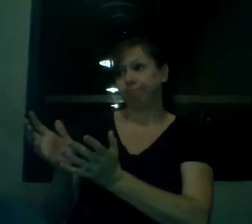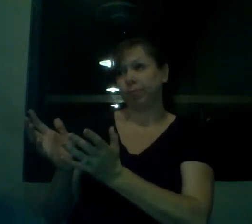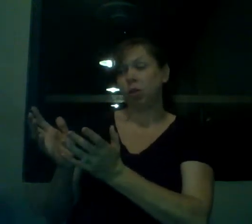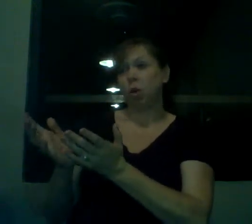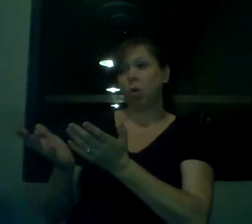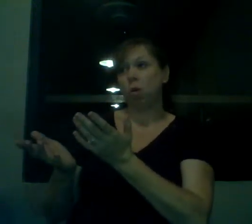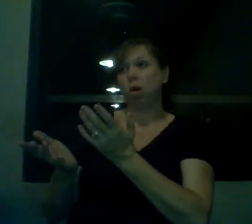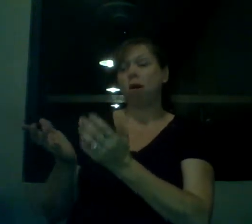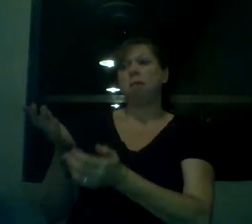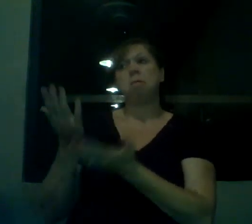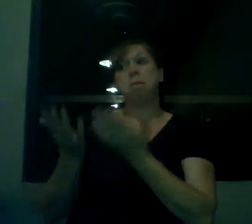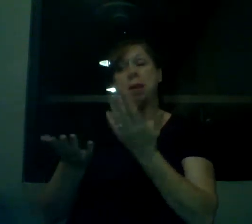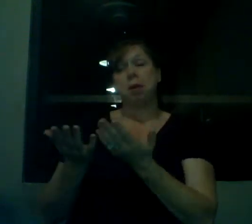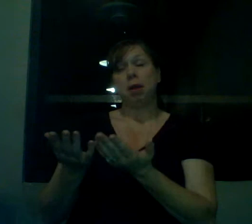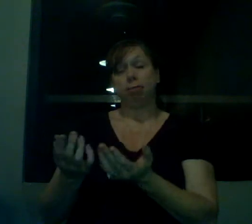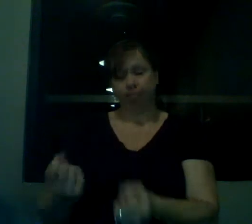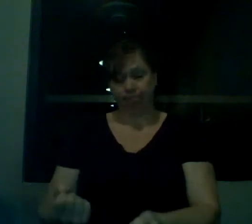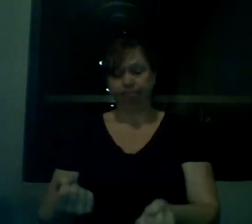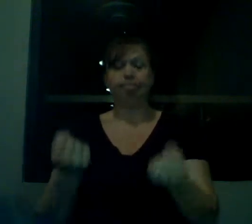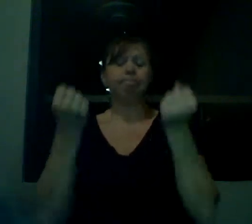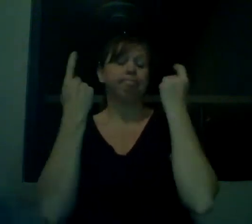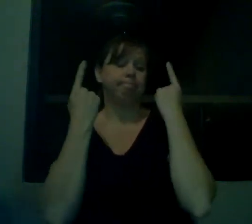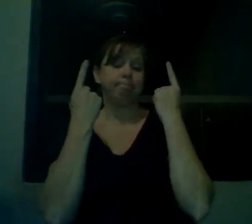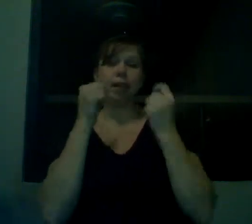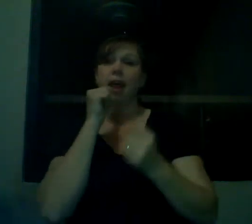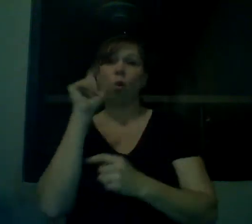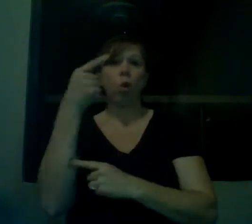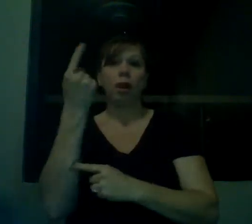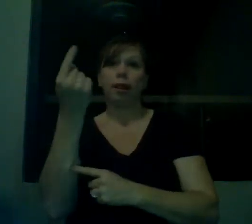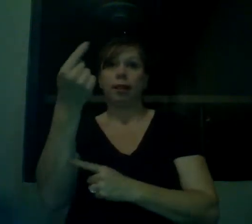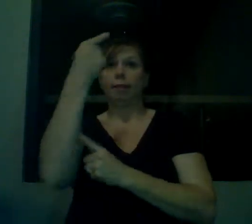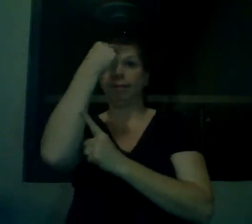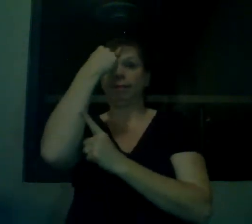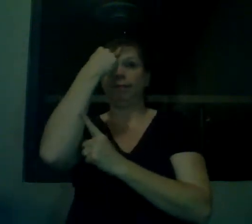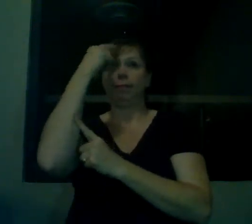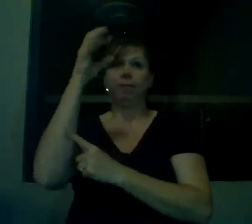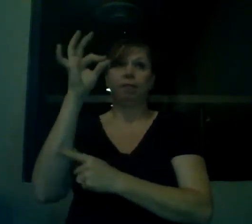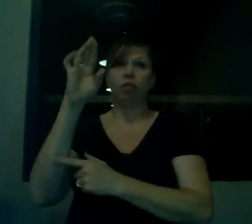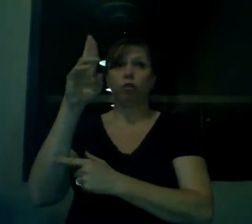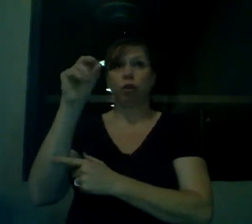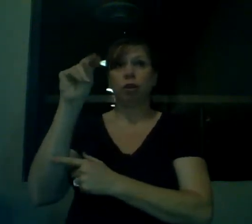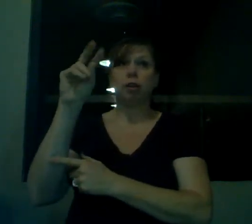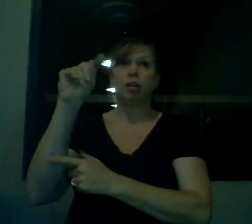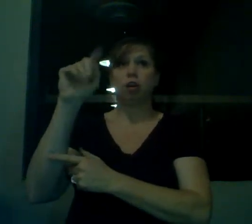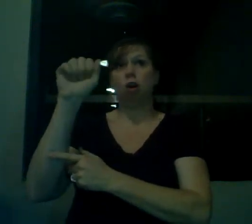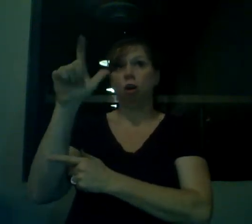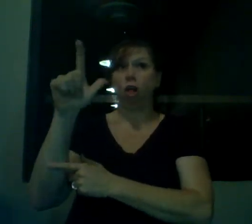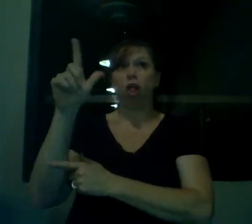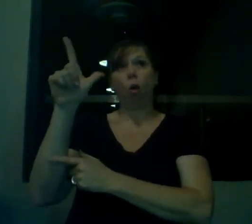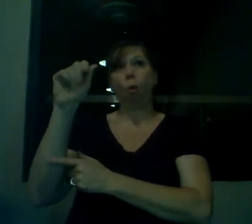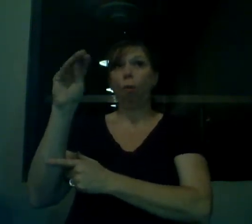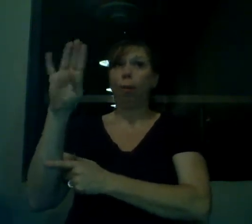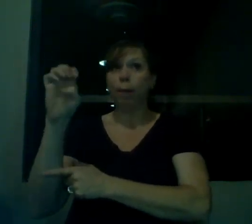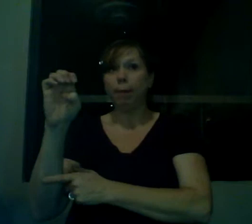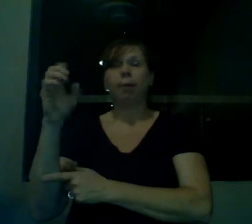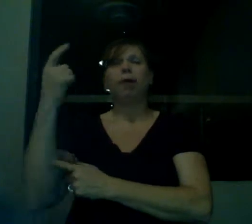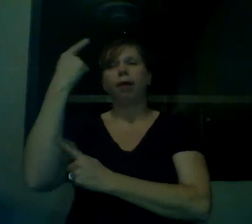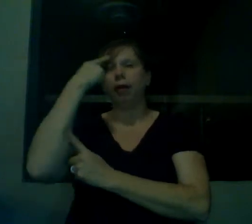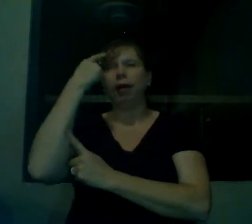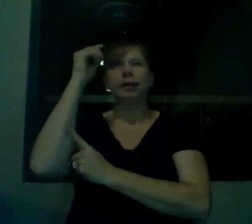going to stay in the frontal lobe and not just, I know it's in there somewhere, I just can't remember. So it's